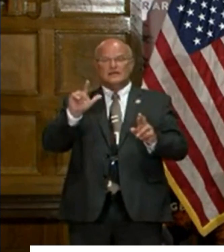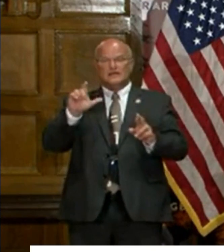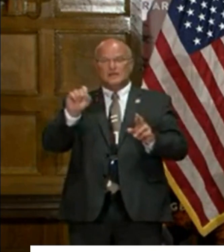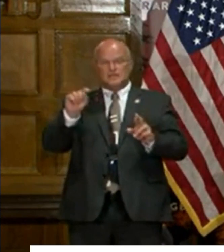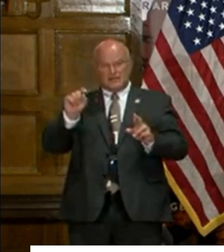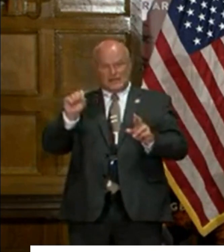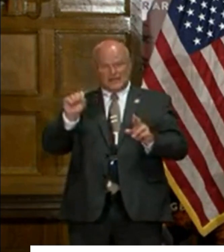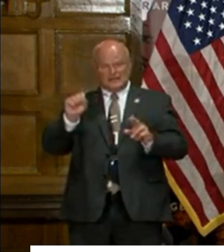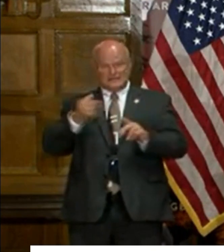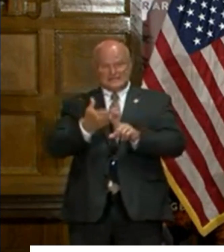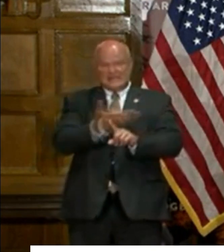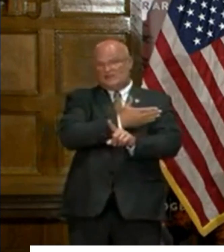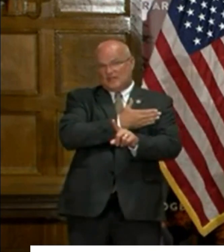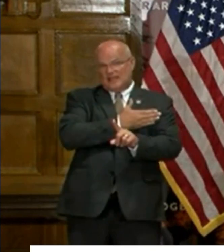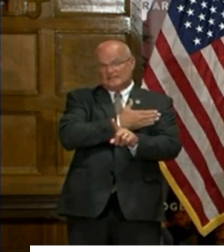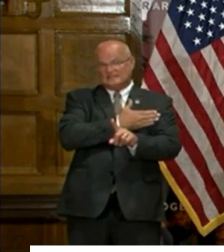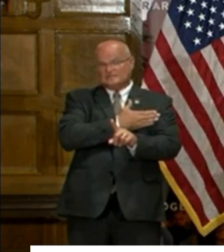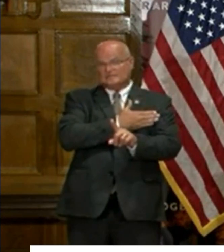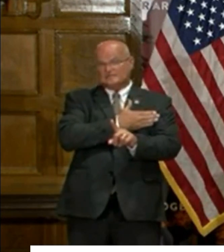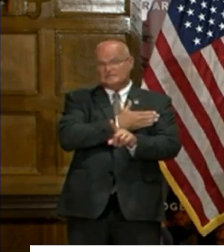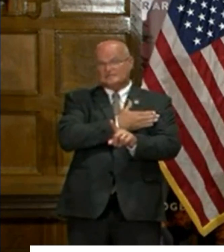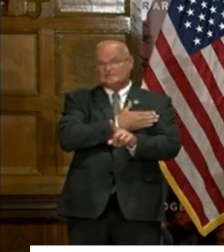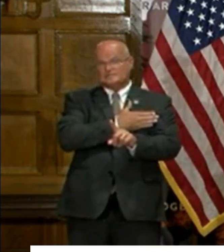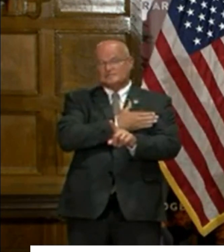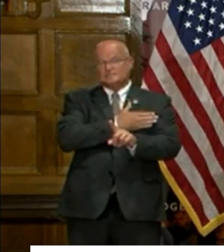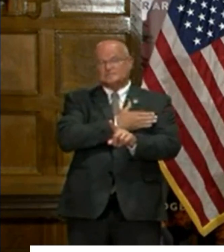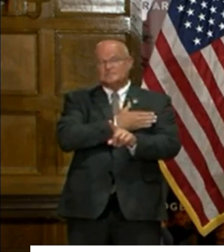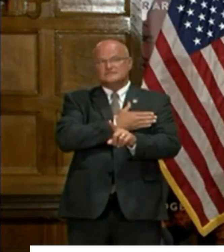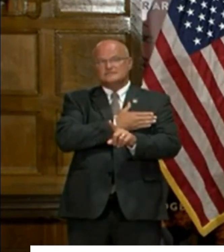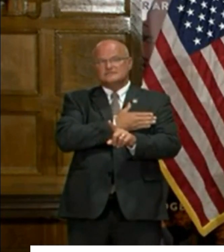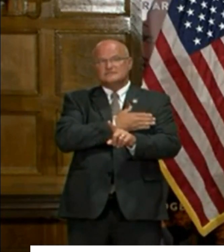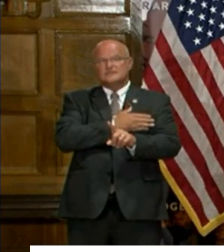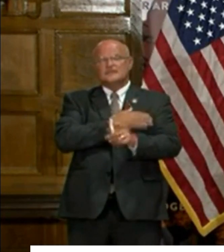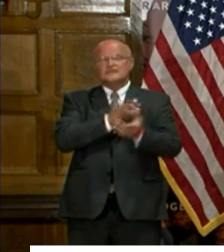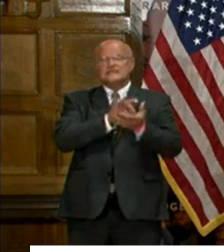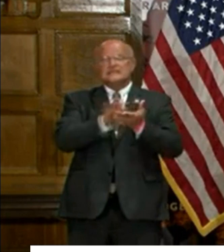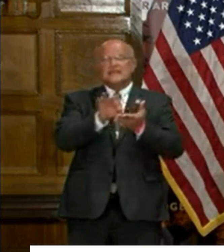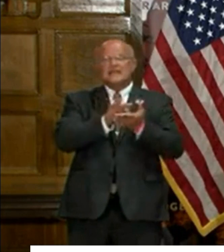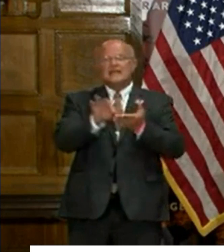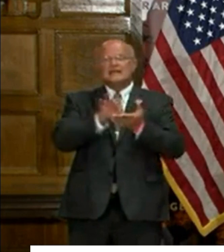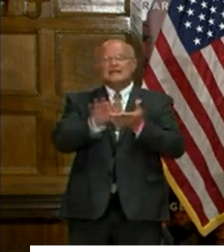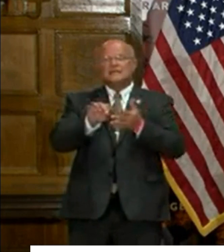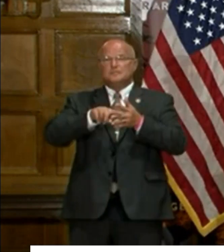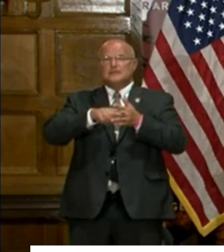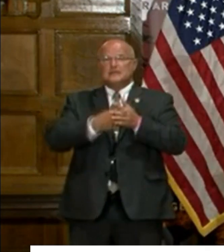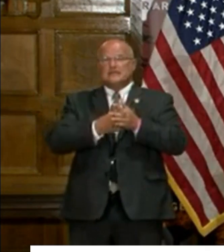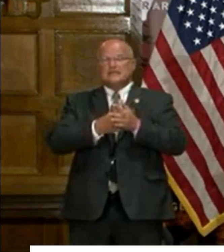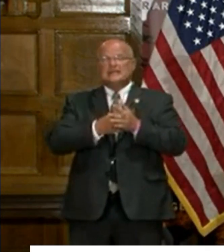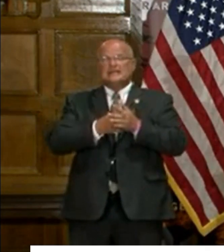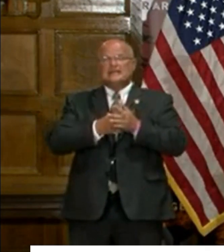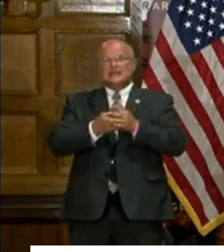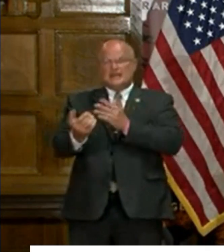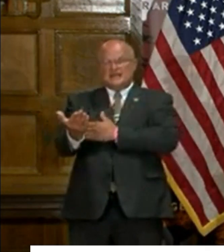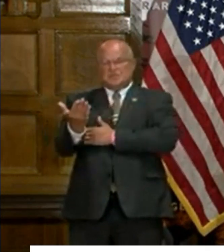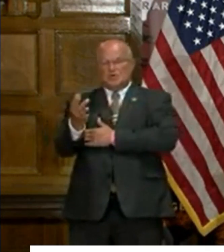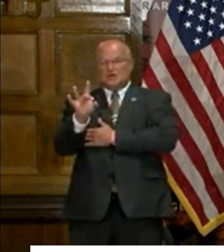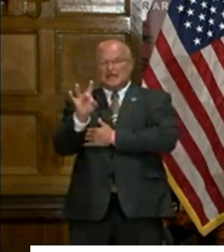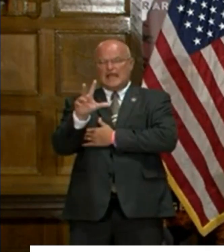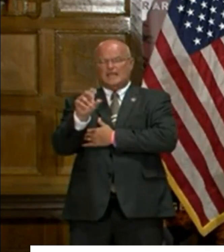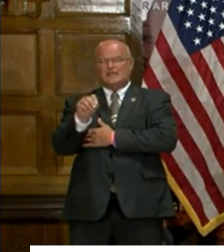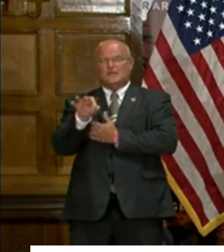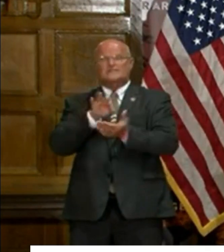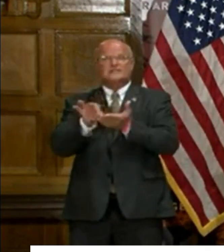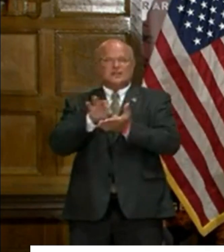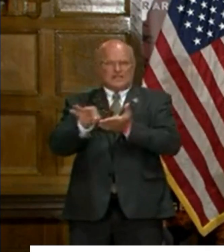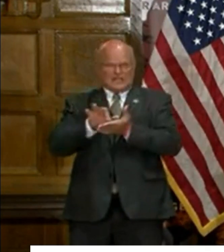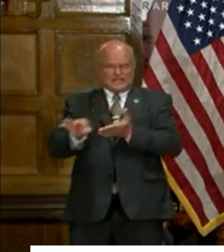ballots in advance for counting them beginning on Election Day at 8:30 a.m., which is the current